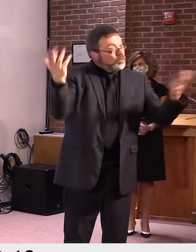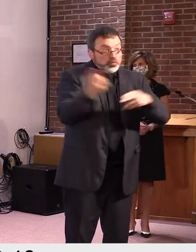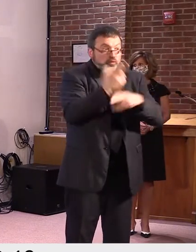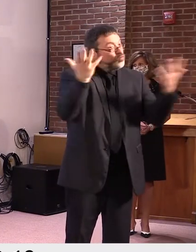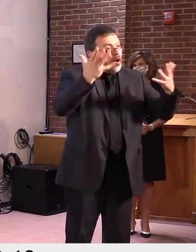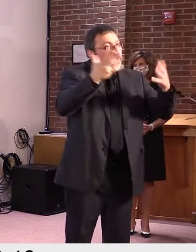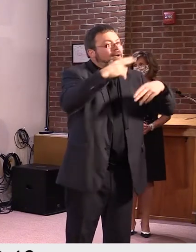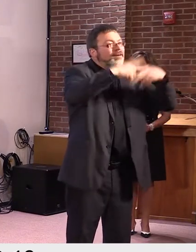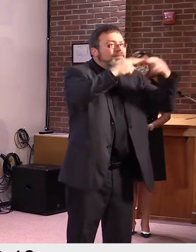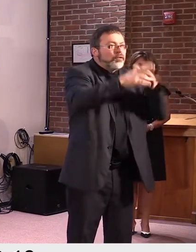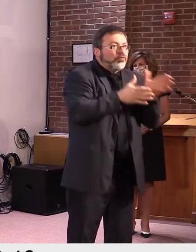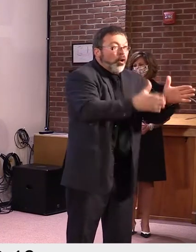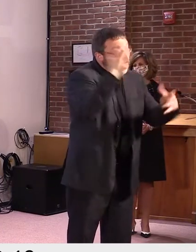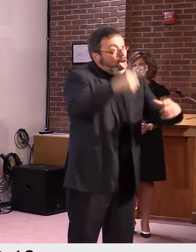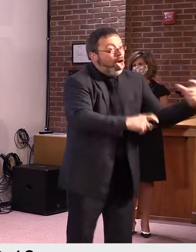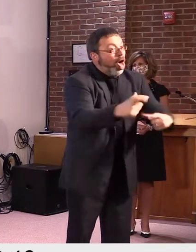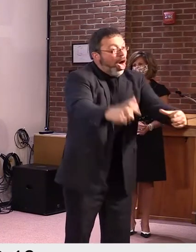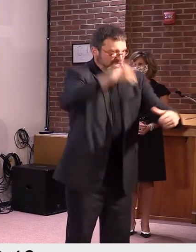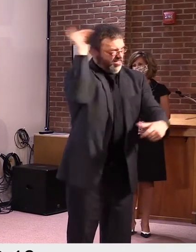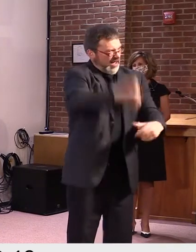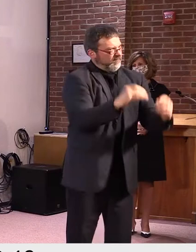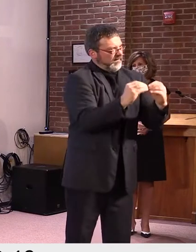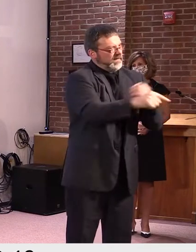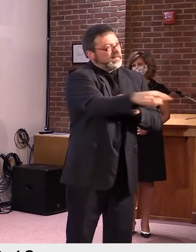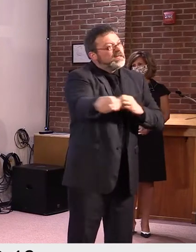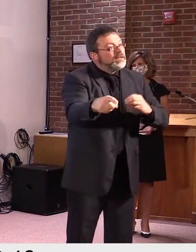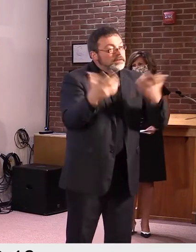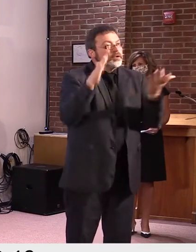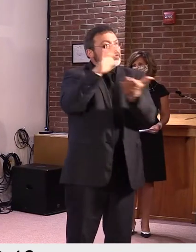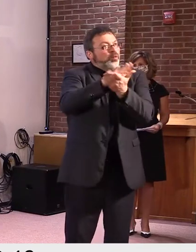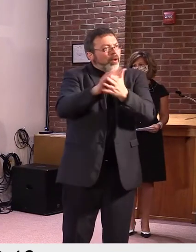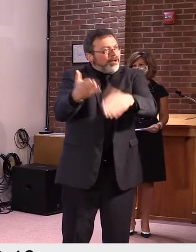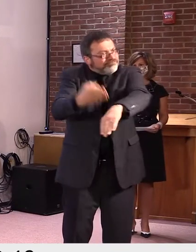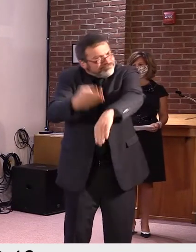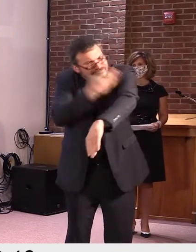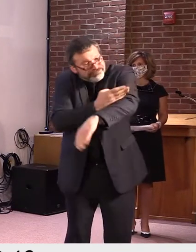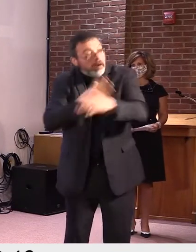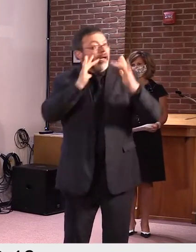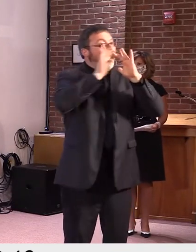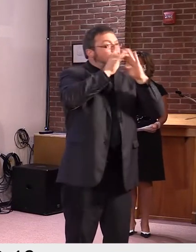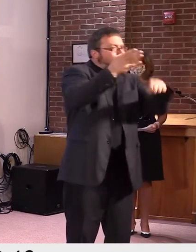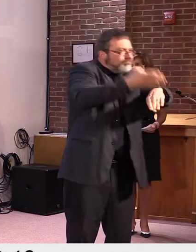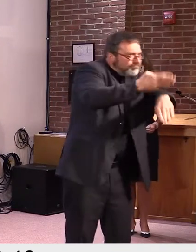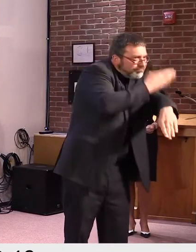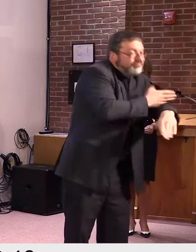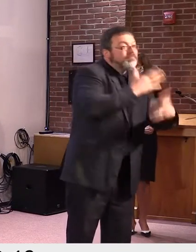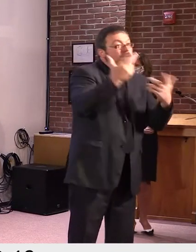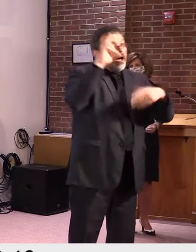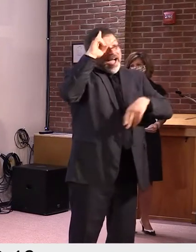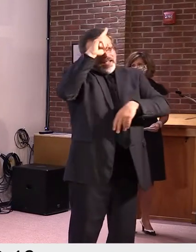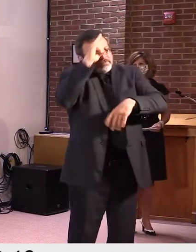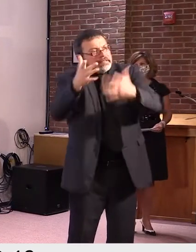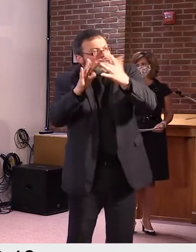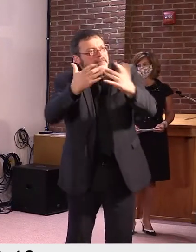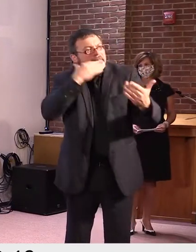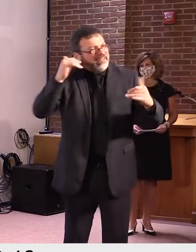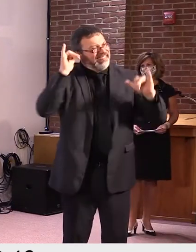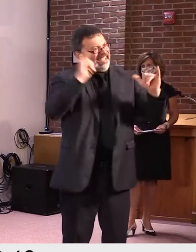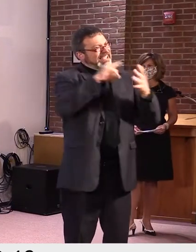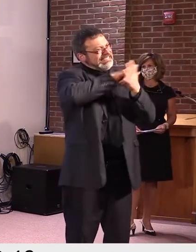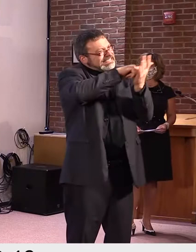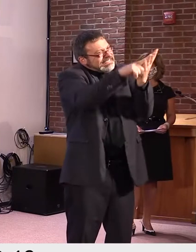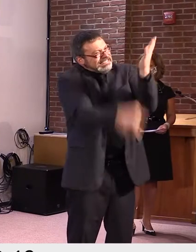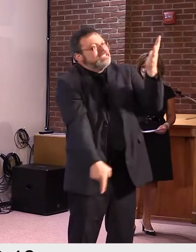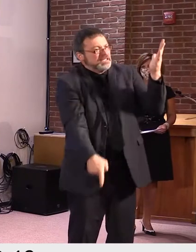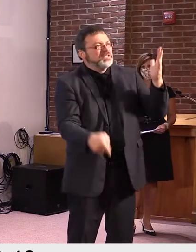responders, education, different types of grants, and a whole host of different types of items. This is only given once every 10 years. We ask that